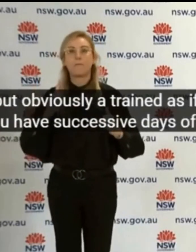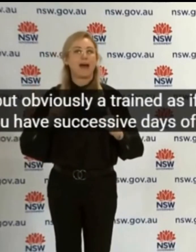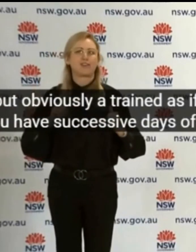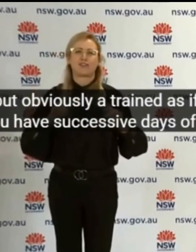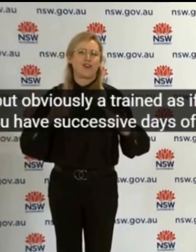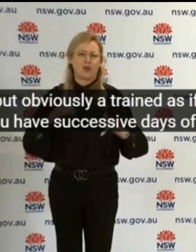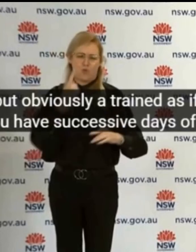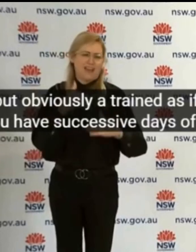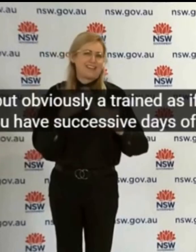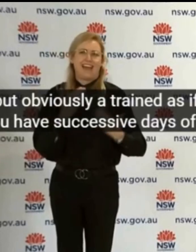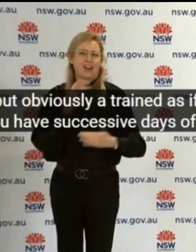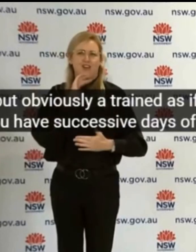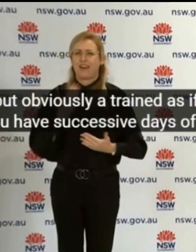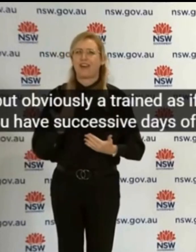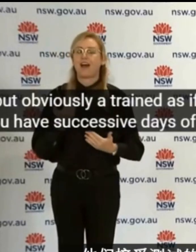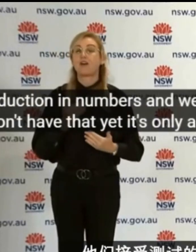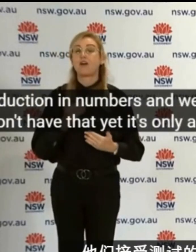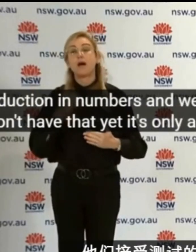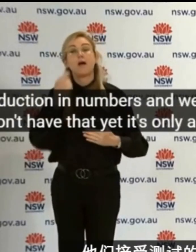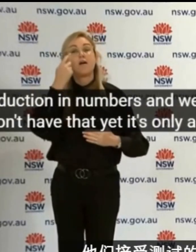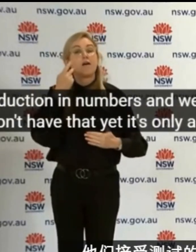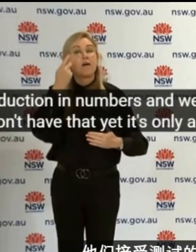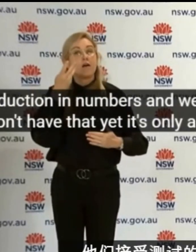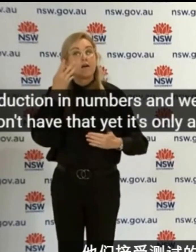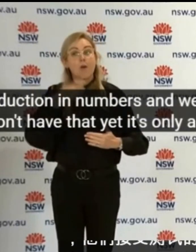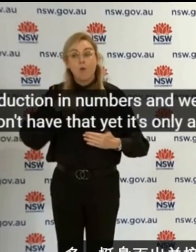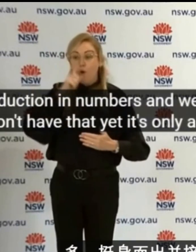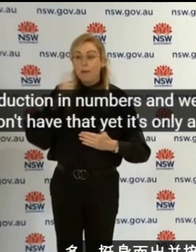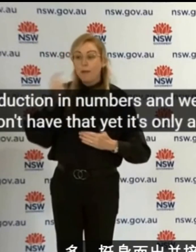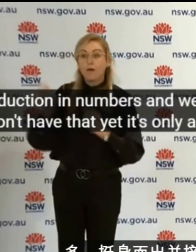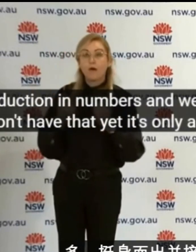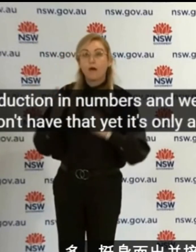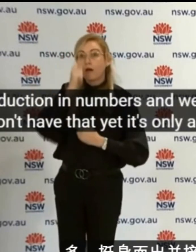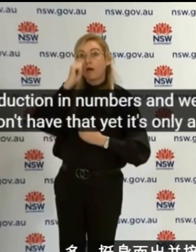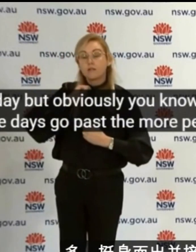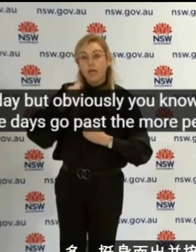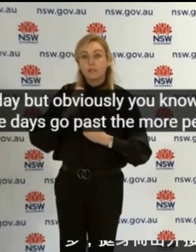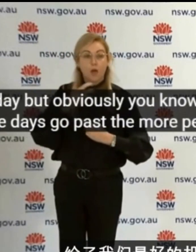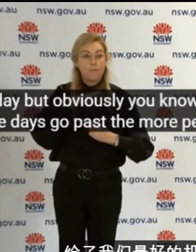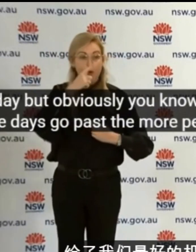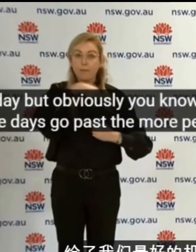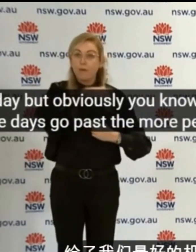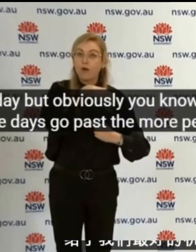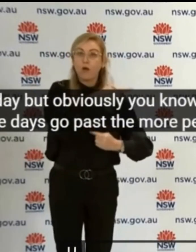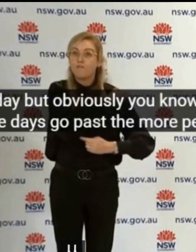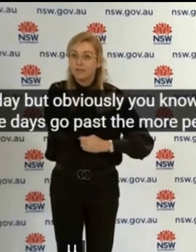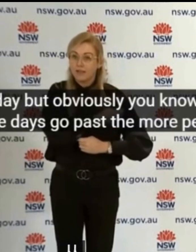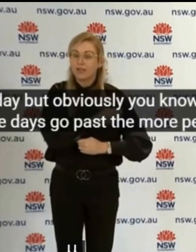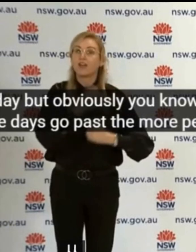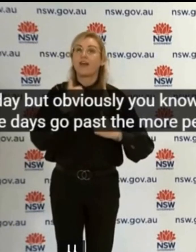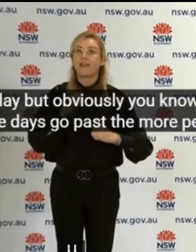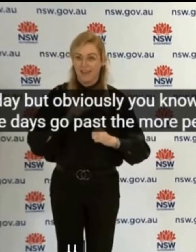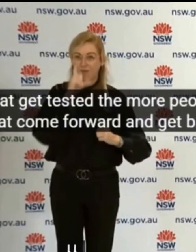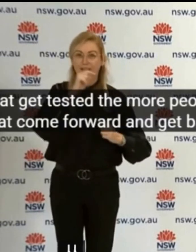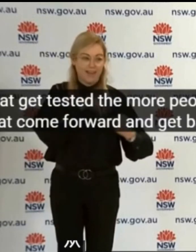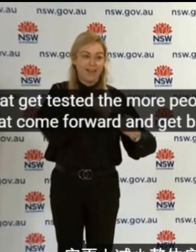go past, the more people that get tested, the more people that come forward and get vaccinated gives us our best shot, literally, of reducing the